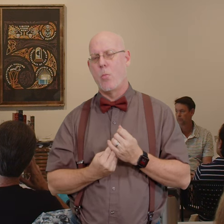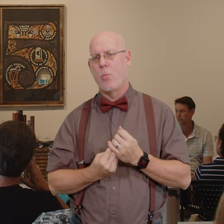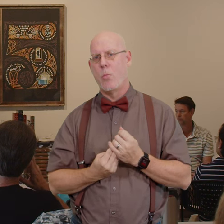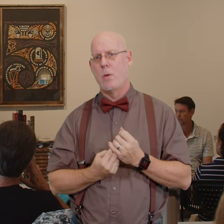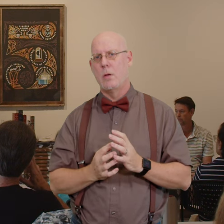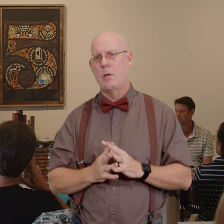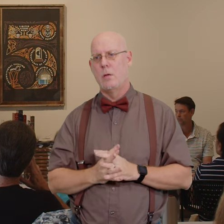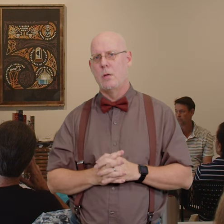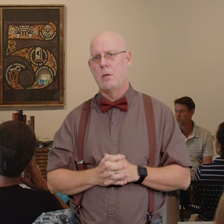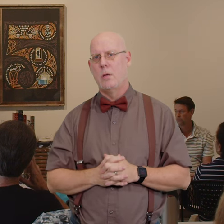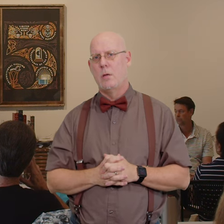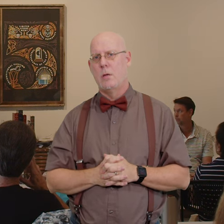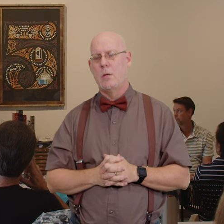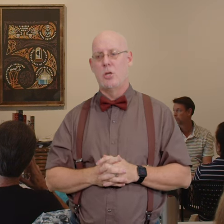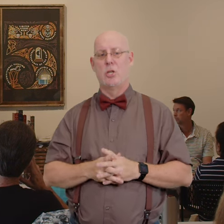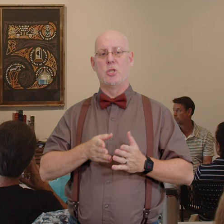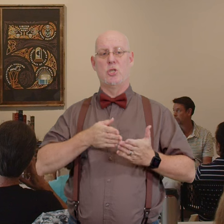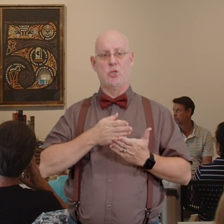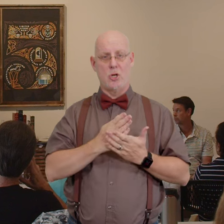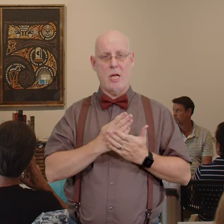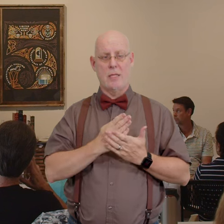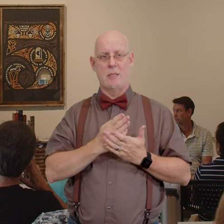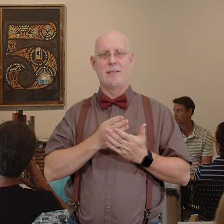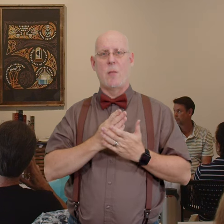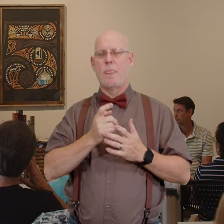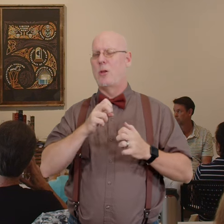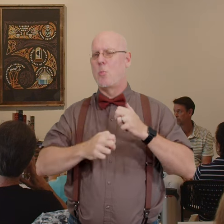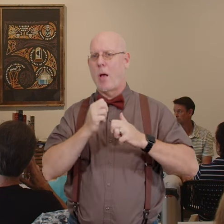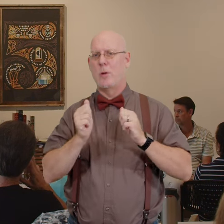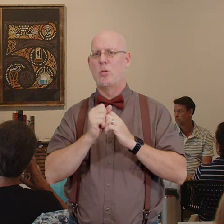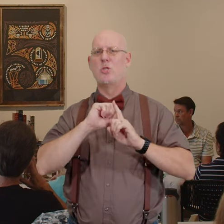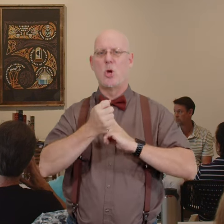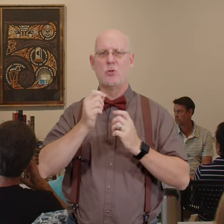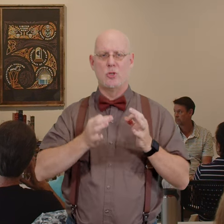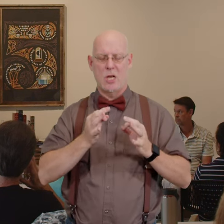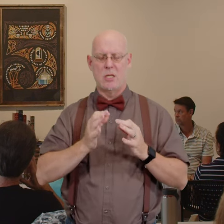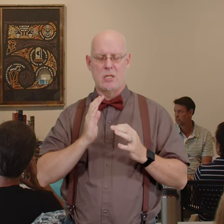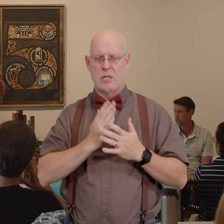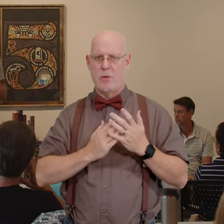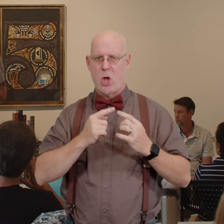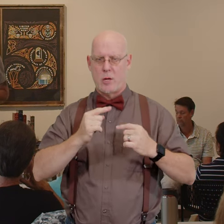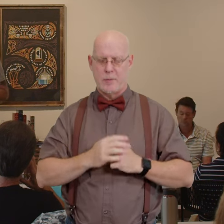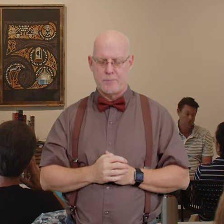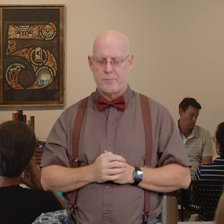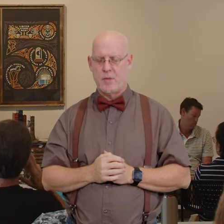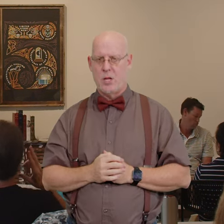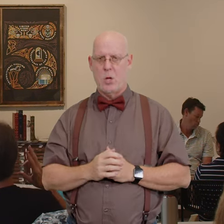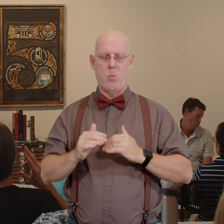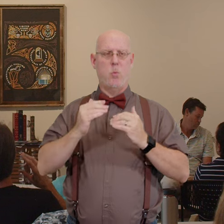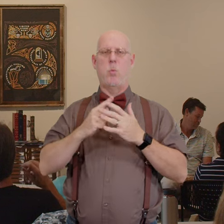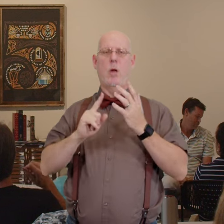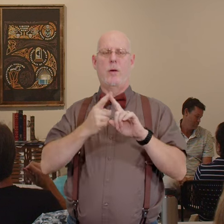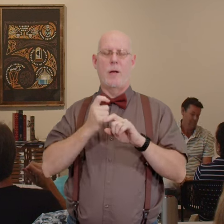Both. Okay? Because justice lies, and this is the problem with social justice in our day, like some of the arguments is